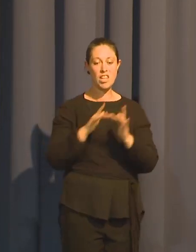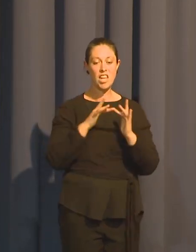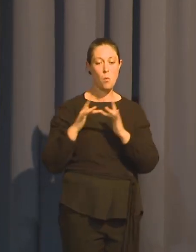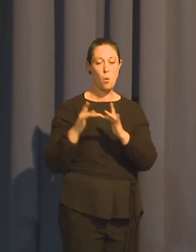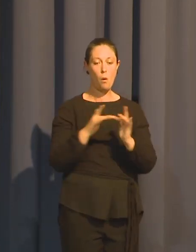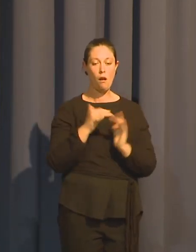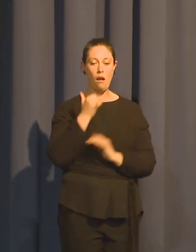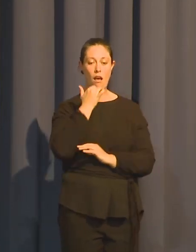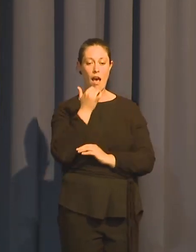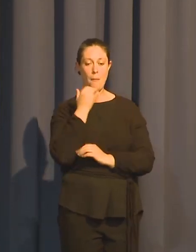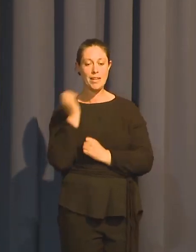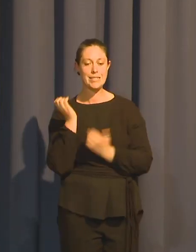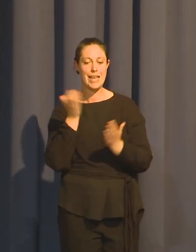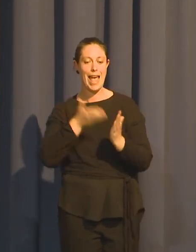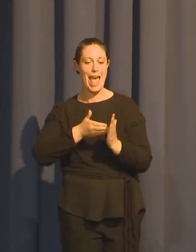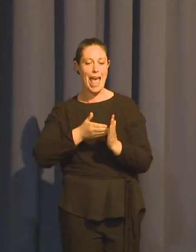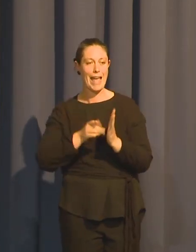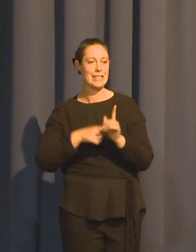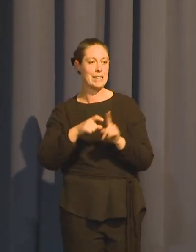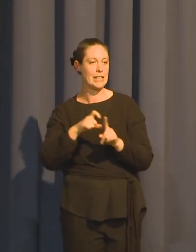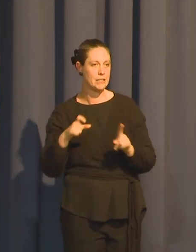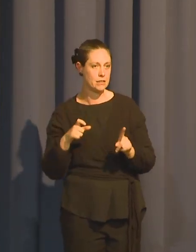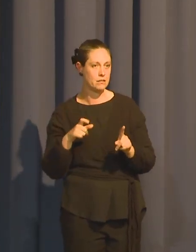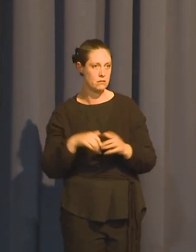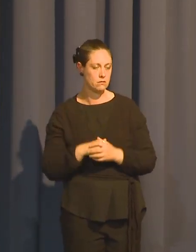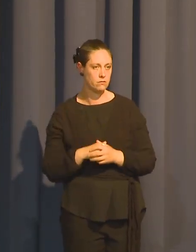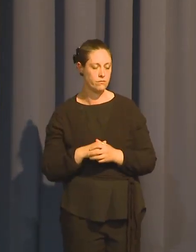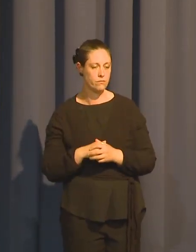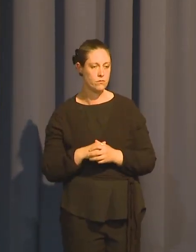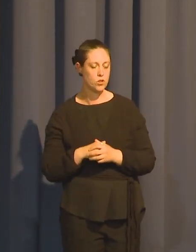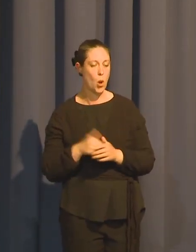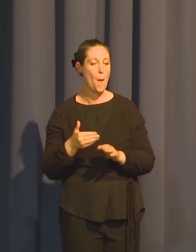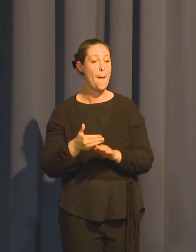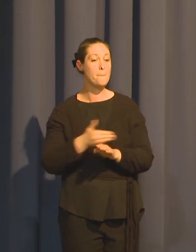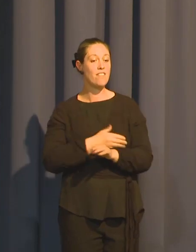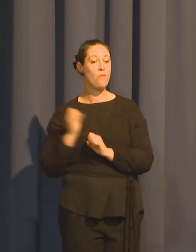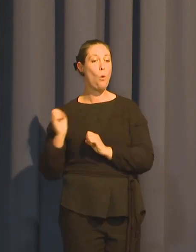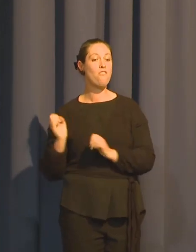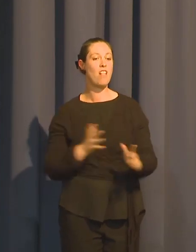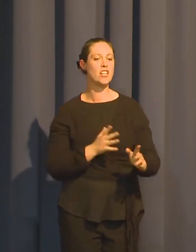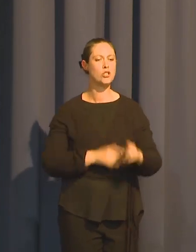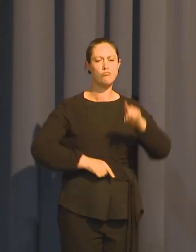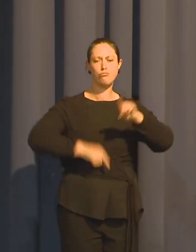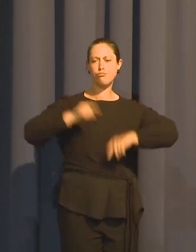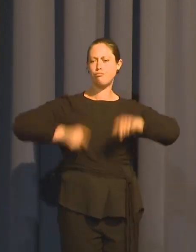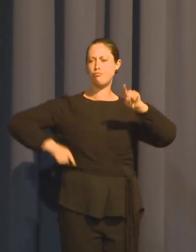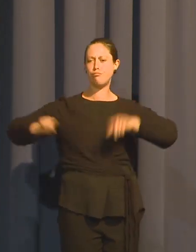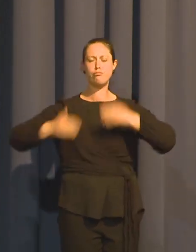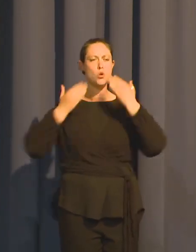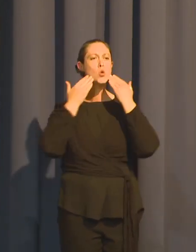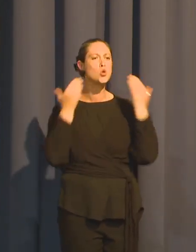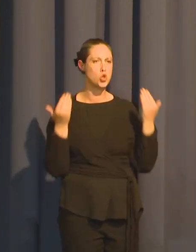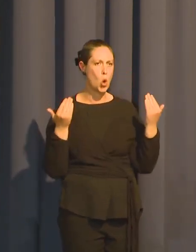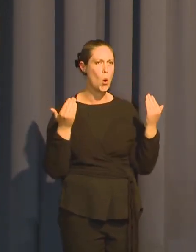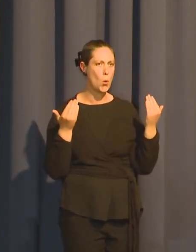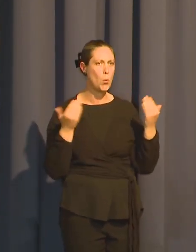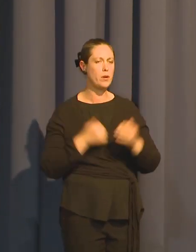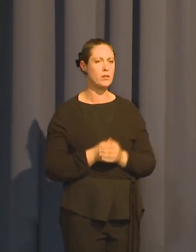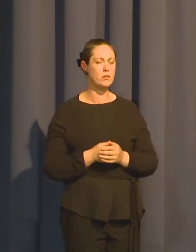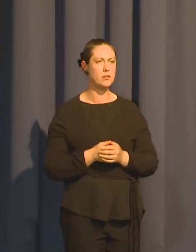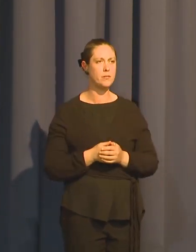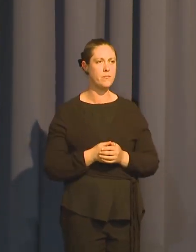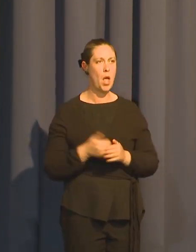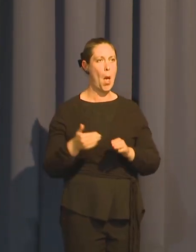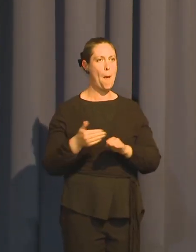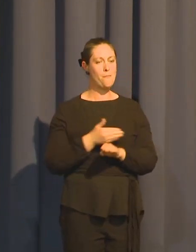So typically our pre-flush results have been quite variable. So when you look at the pre-flush results and try